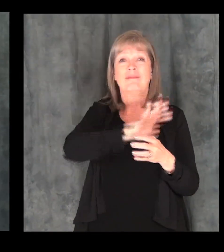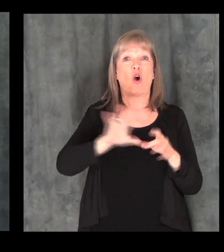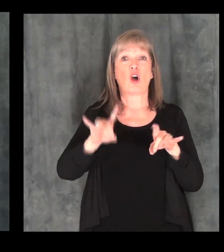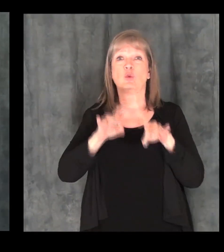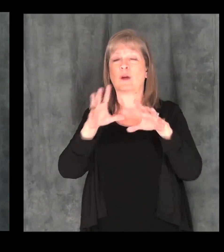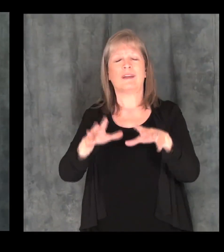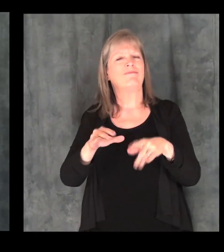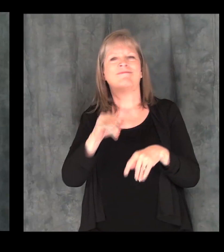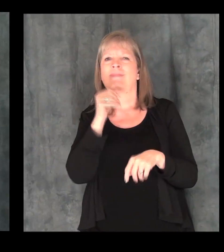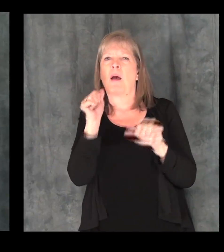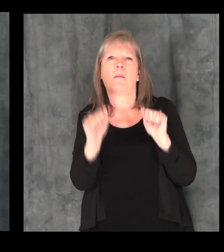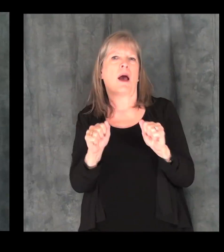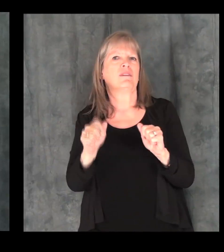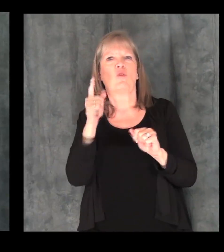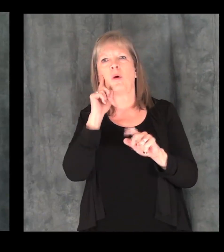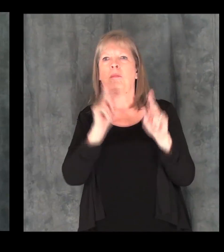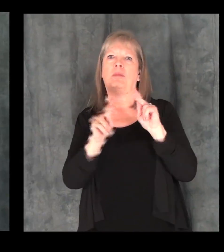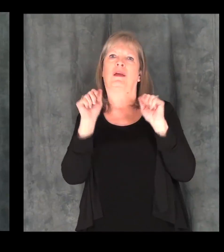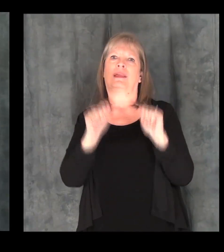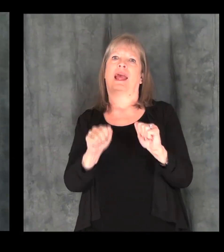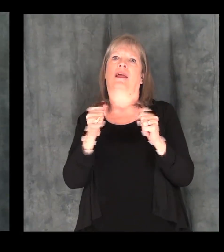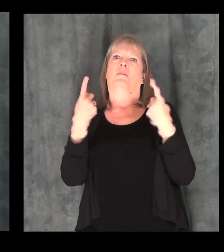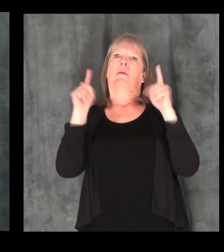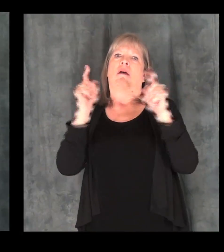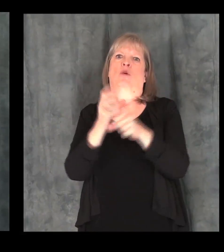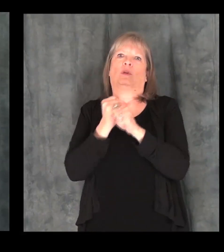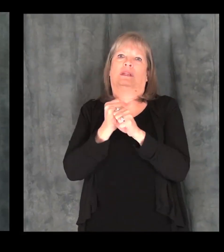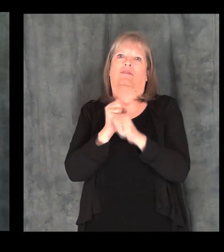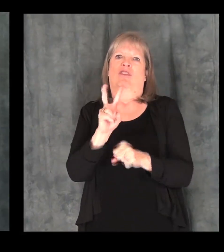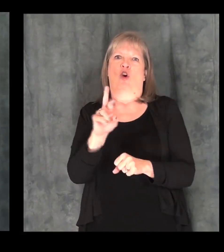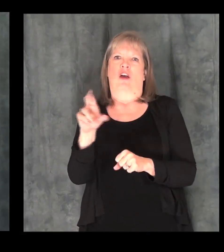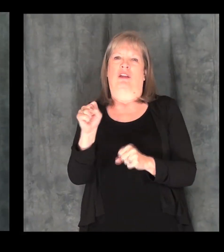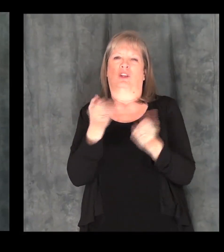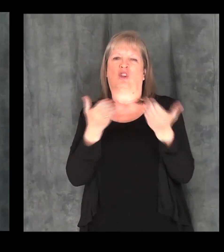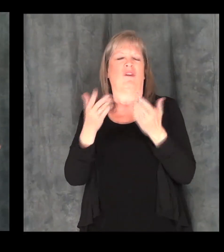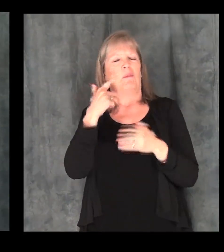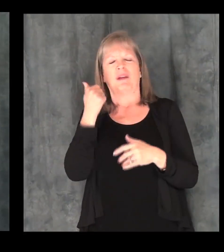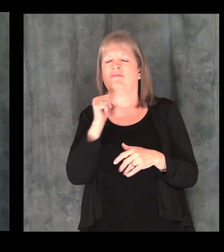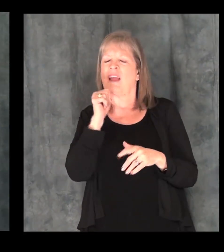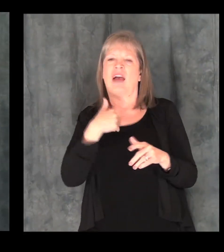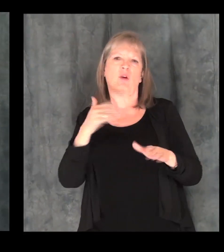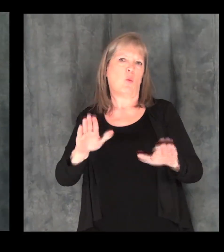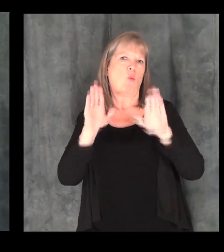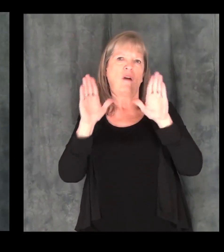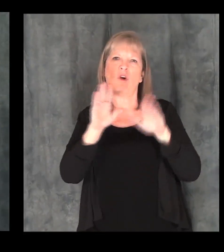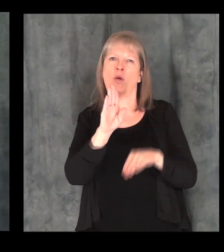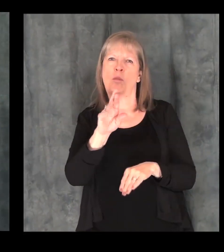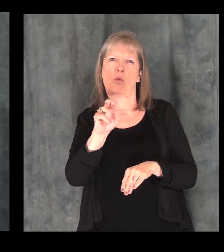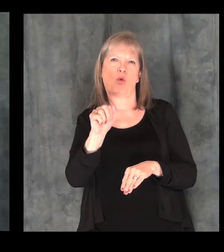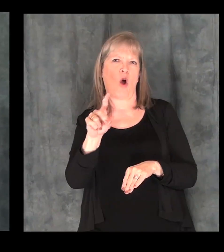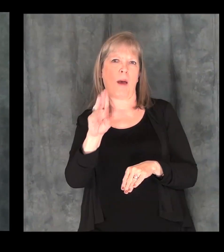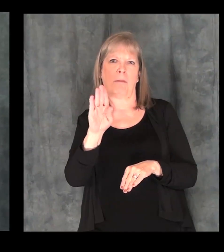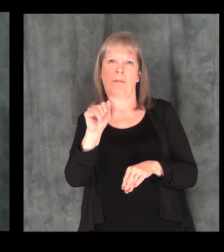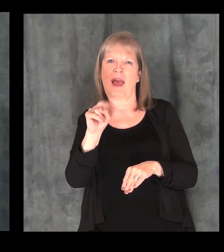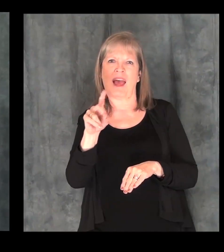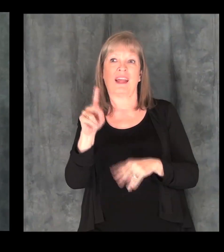people to be able to access a VRS service because the broadband, the speed, the download, upload speeds just aren't fast